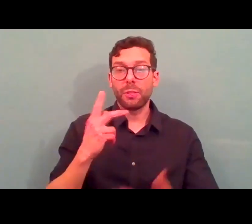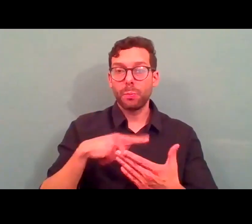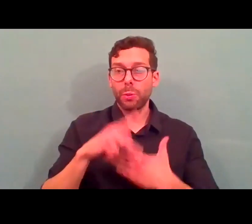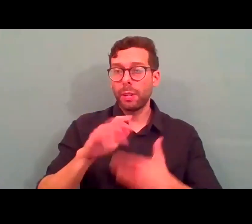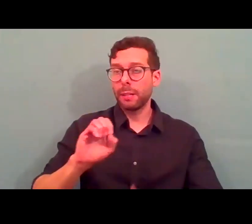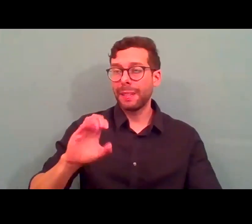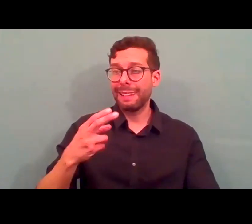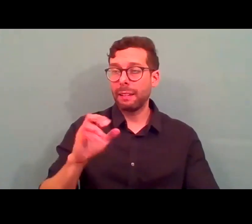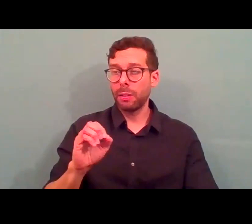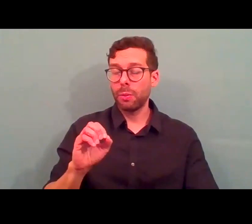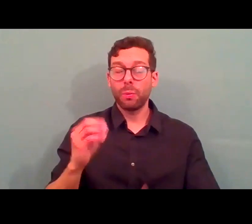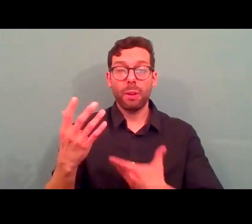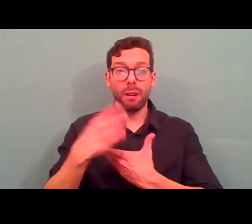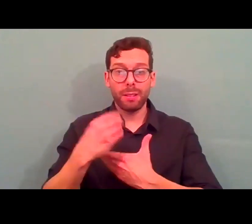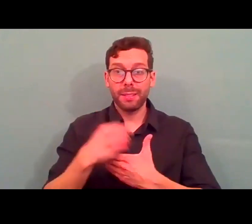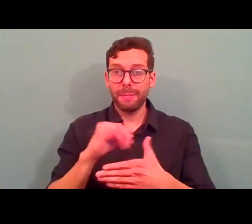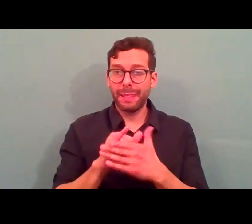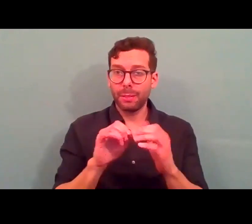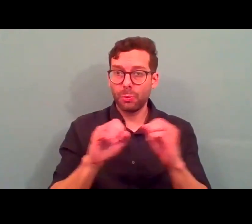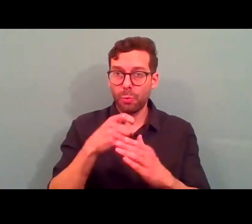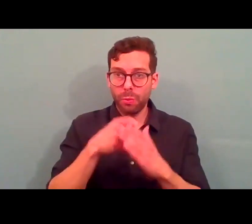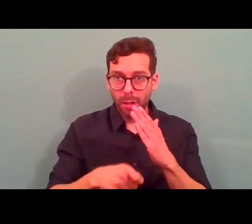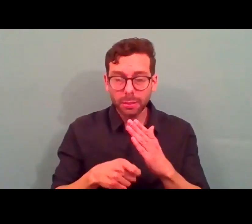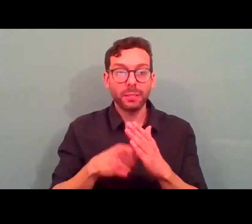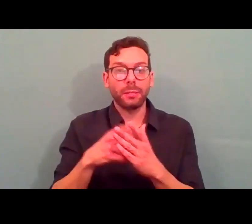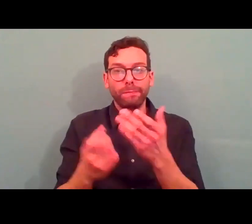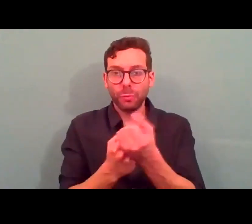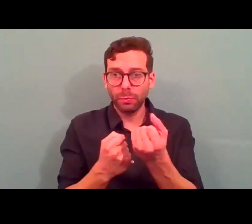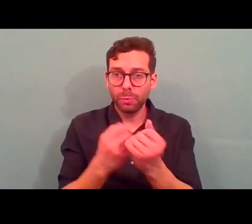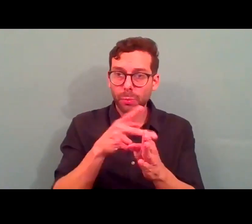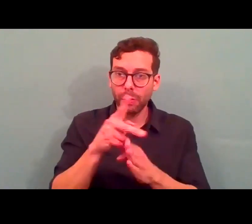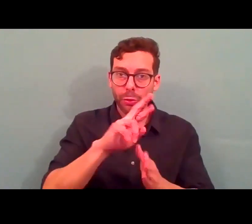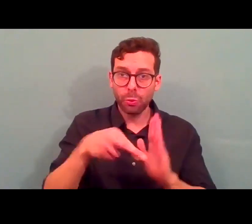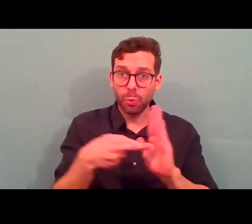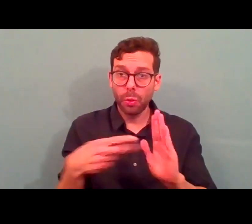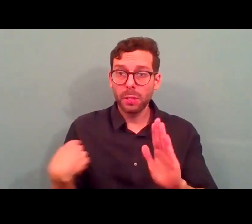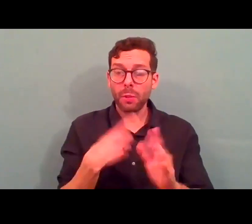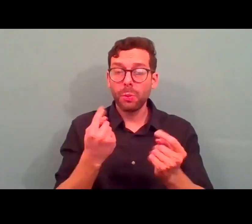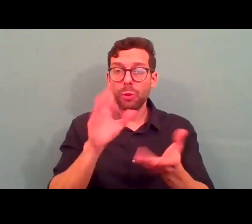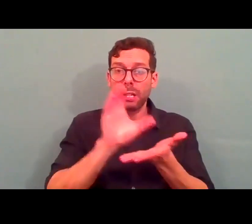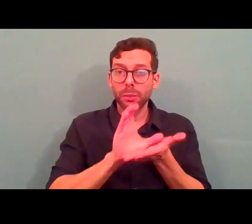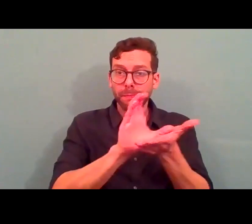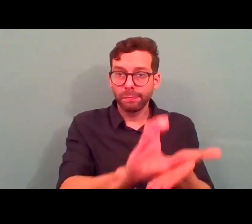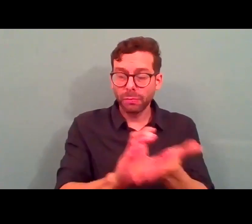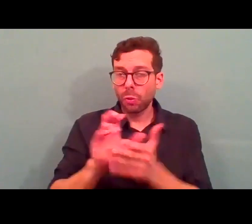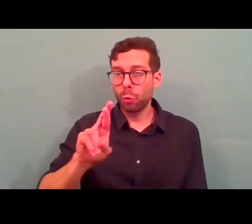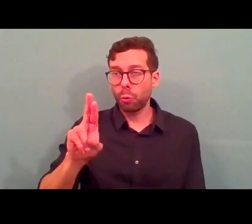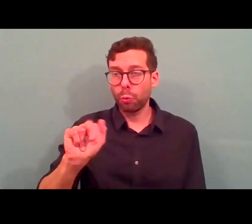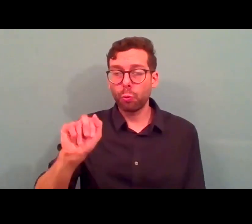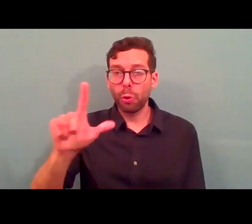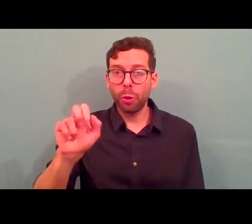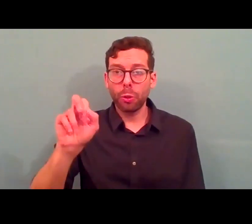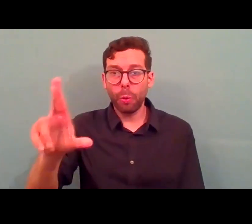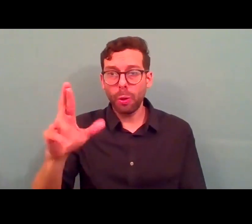role. And what we do is try to help empower rural and underserved practitioners, whether that be medical folks